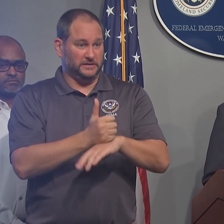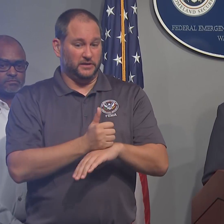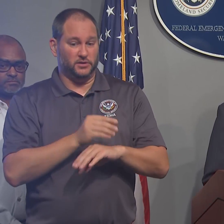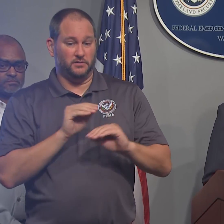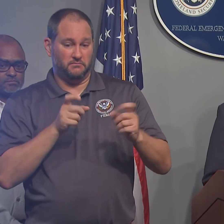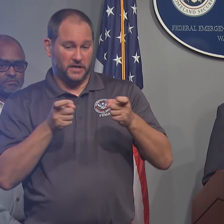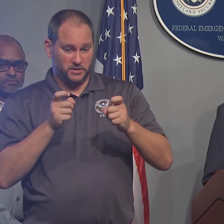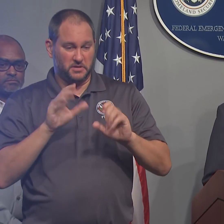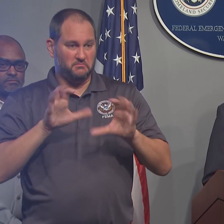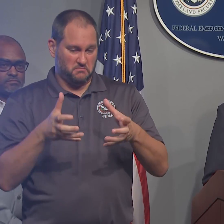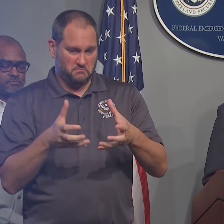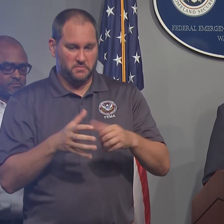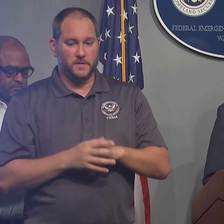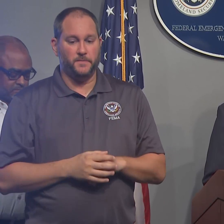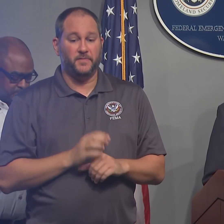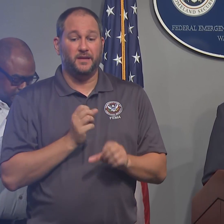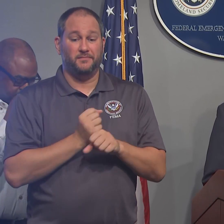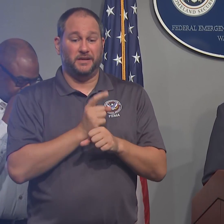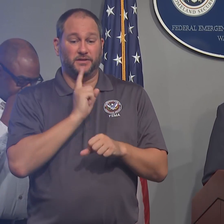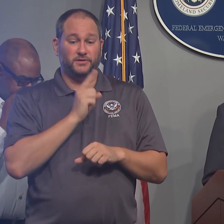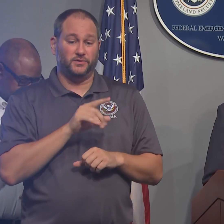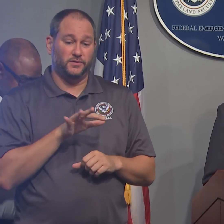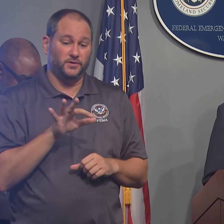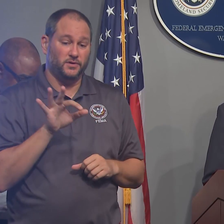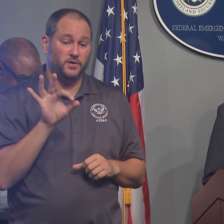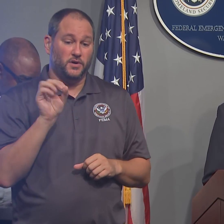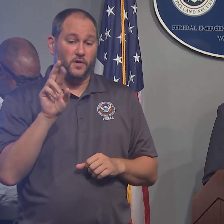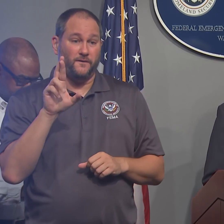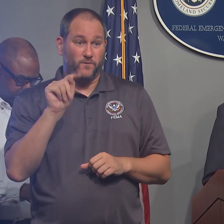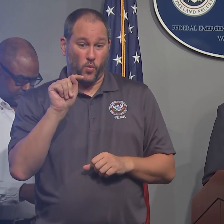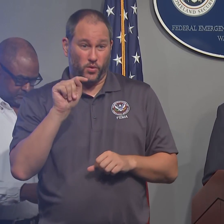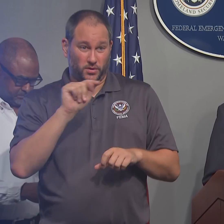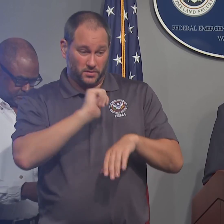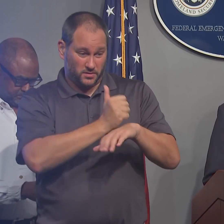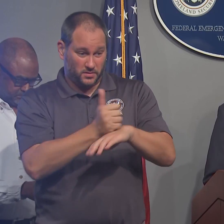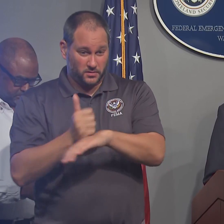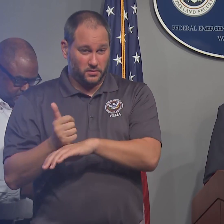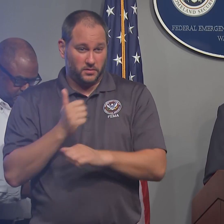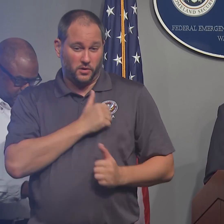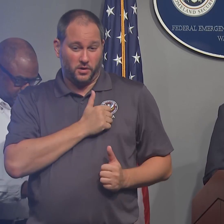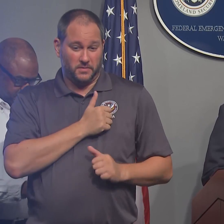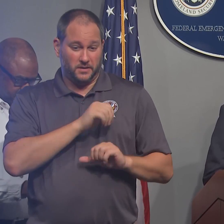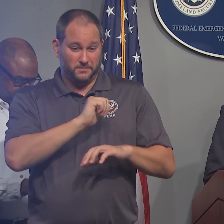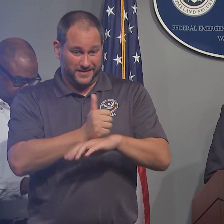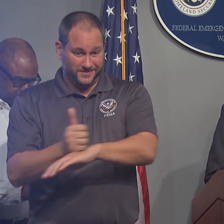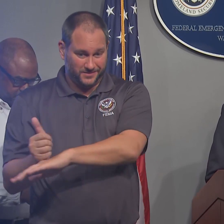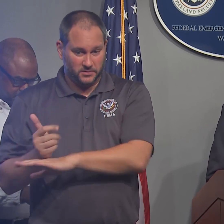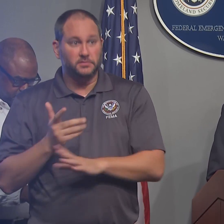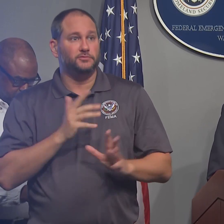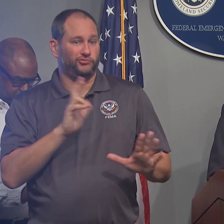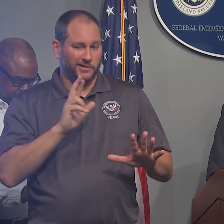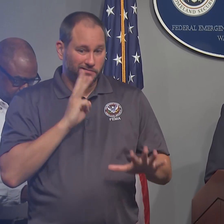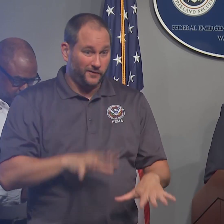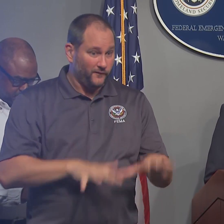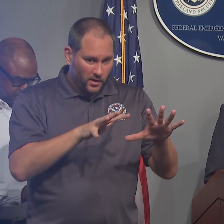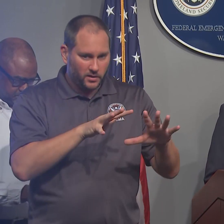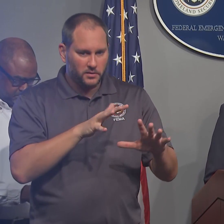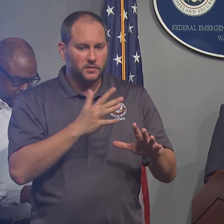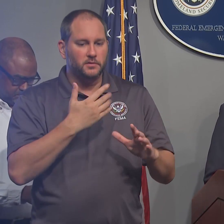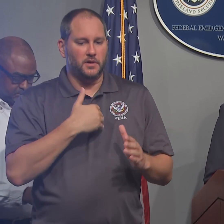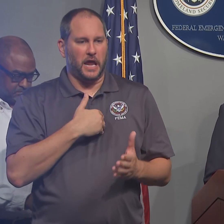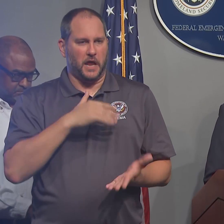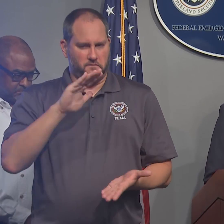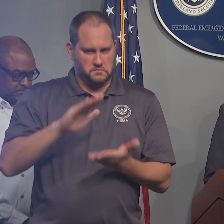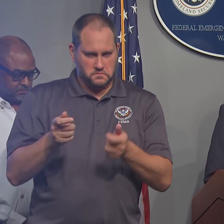Carolina, Fort Jackson, South Carolina, any effects of Florence to those dams are mitigated. In terms of